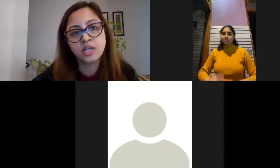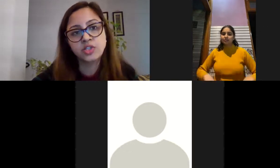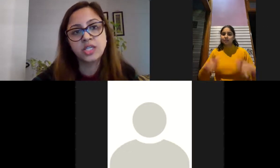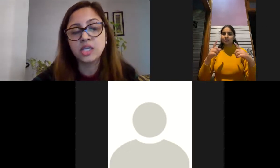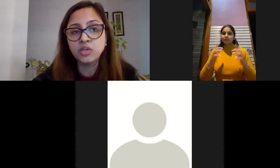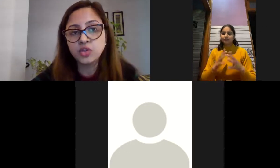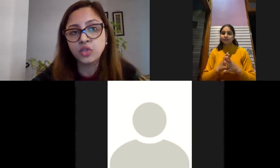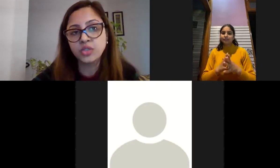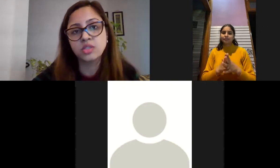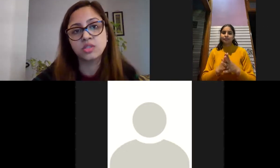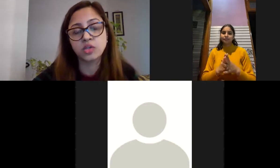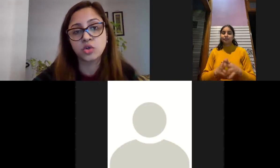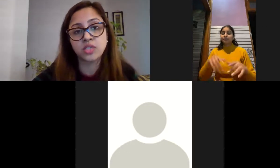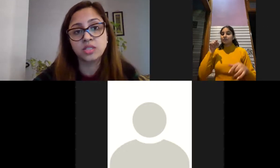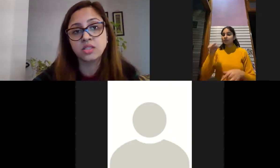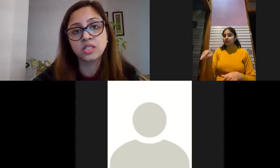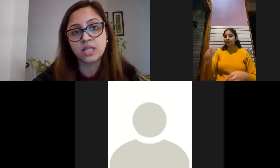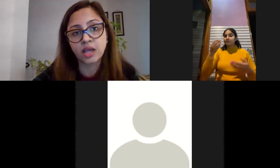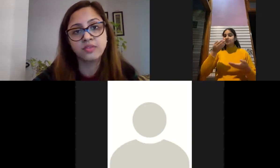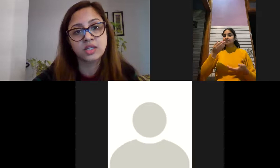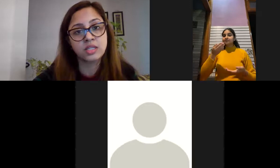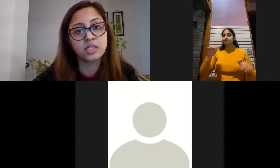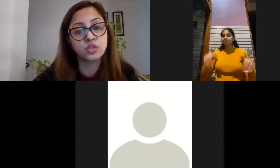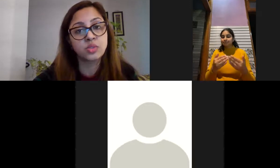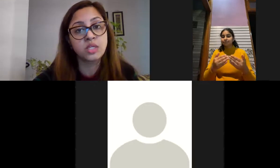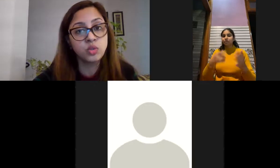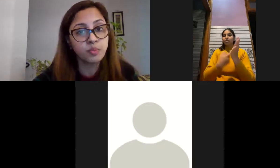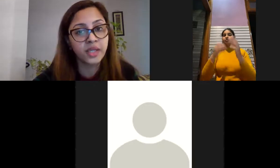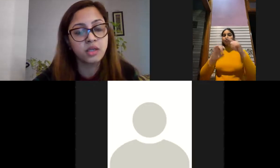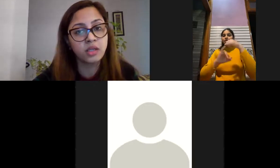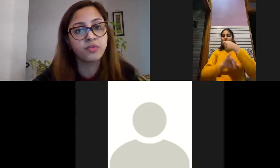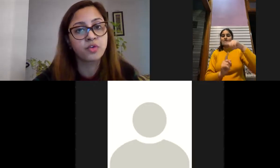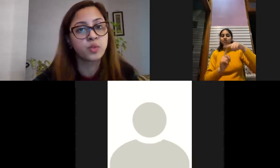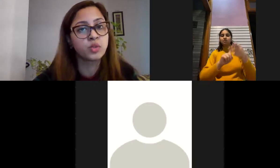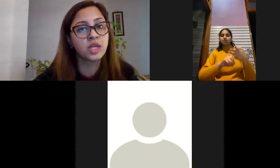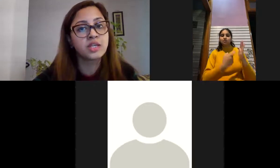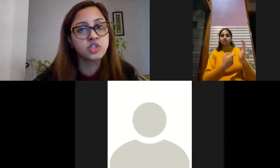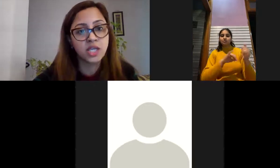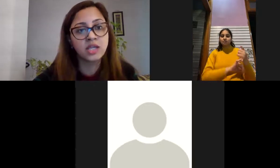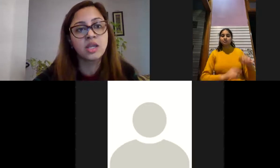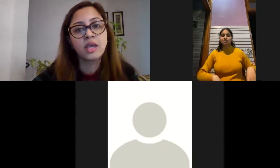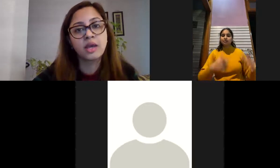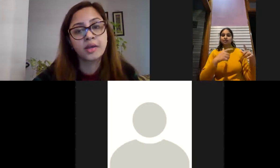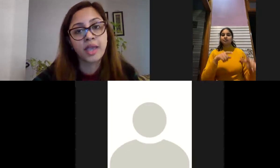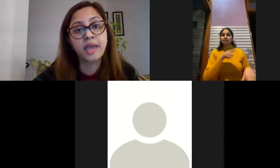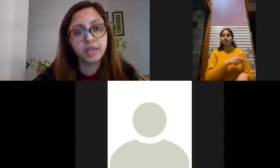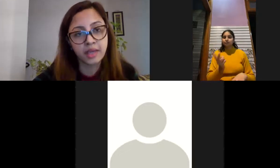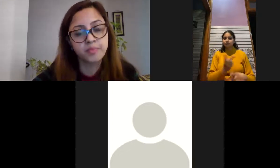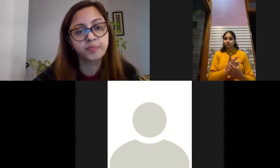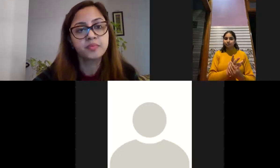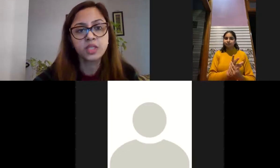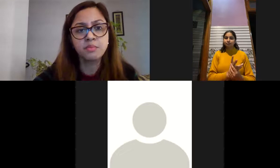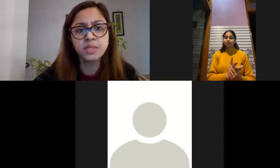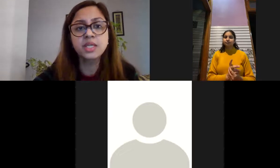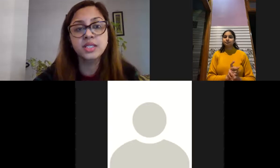chaos she introduces in Rochester's life that leads to the new beginning for both Jane and